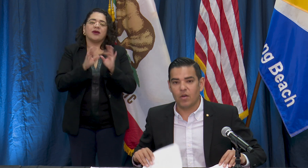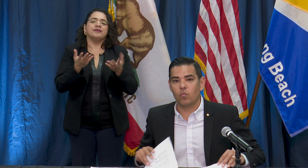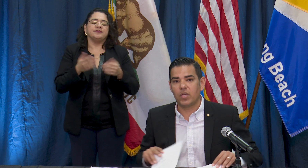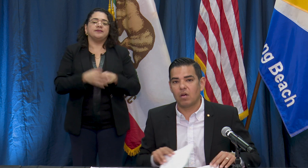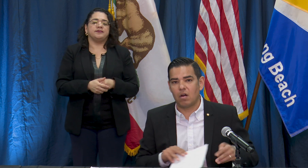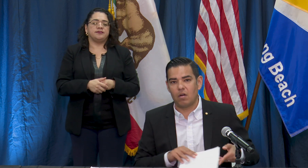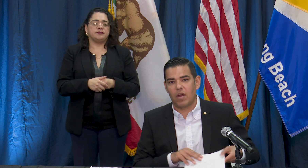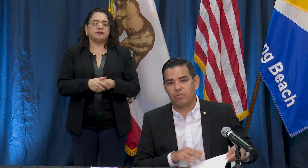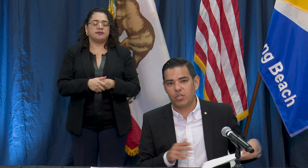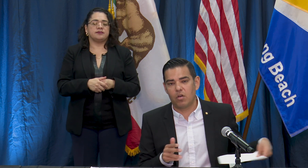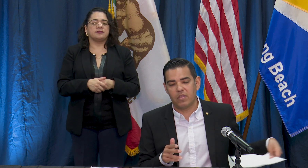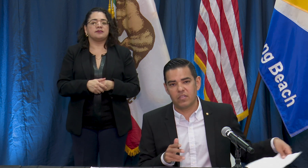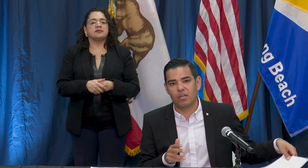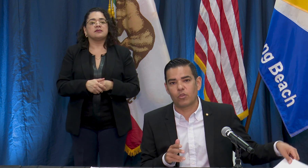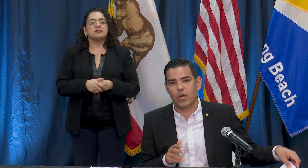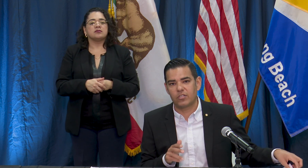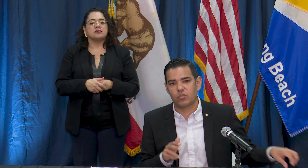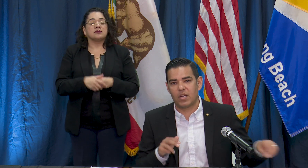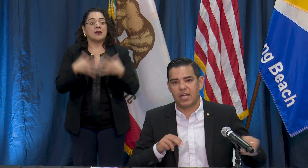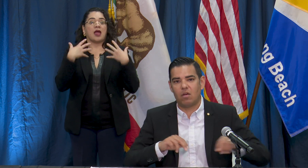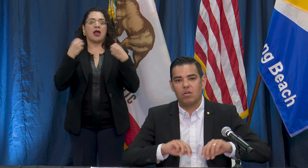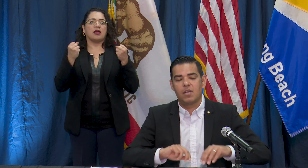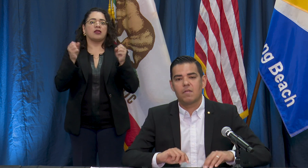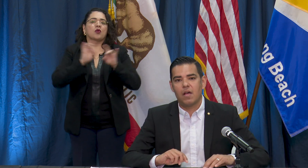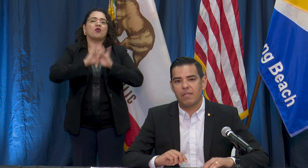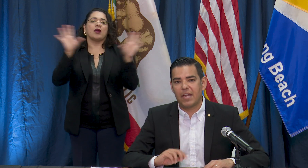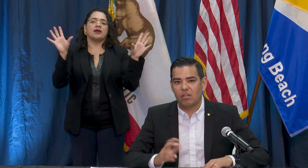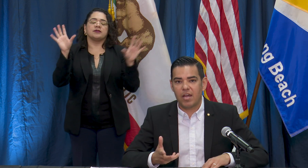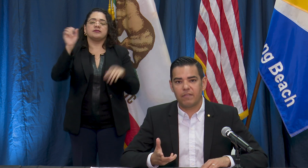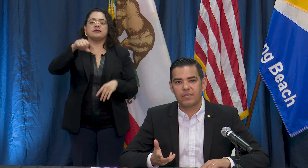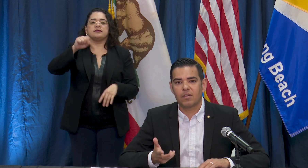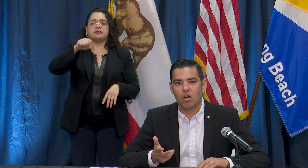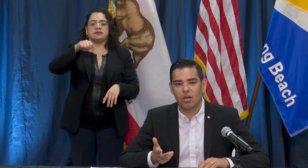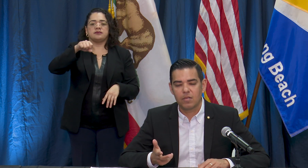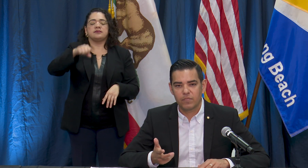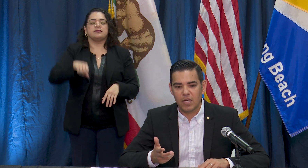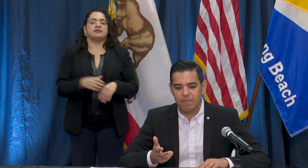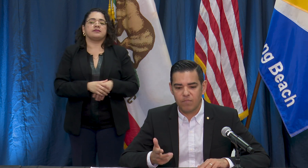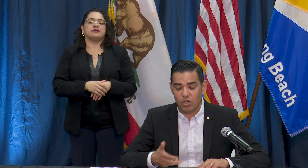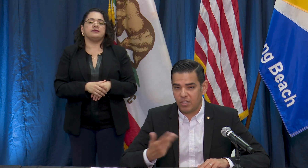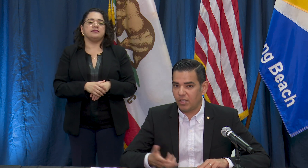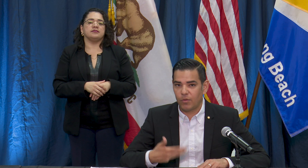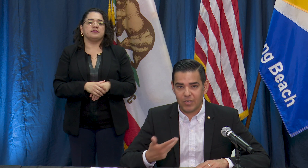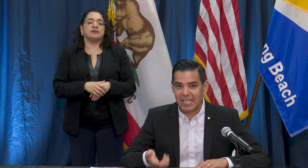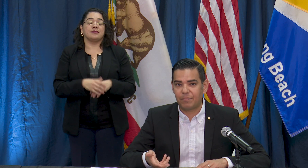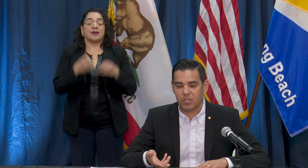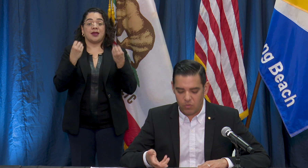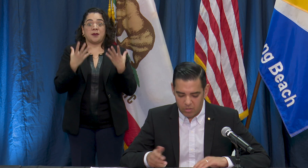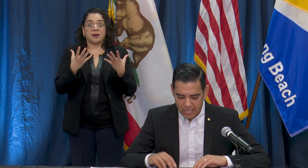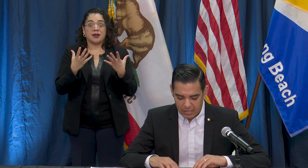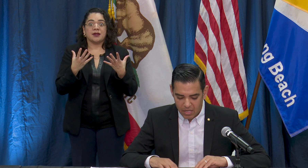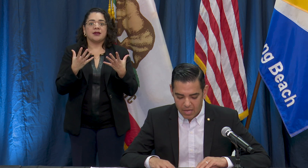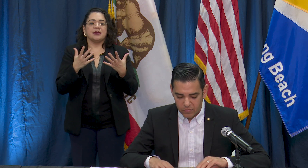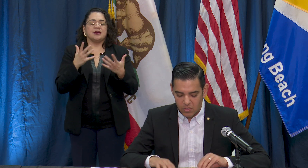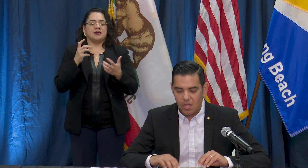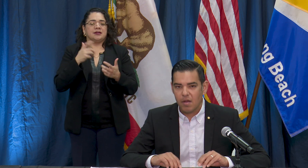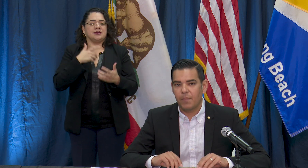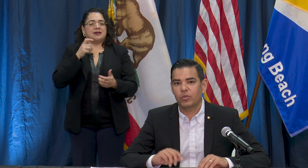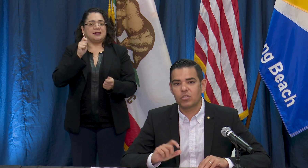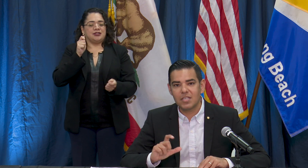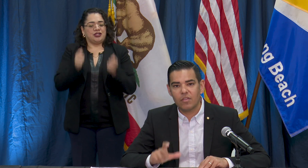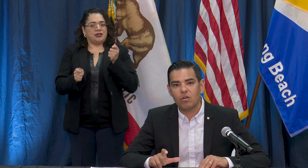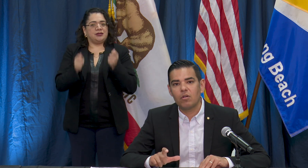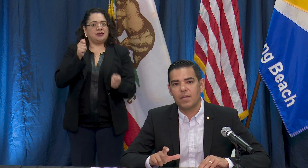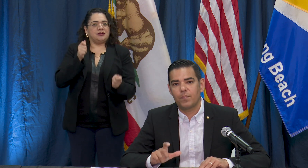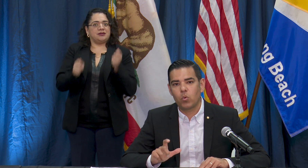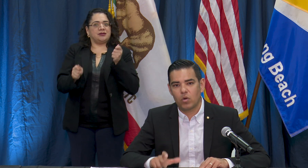that we are, as we know, in this health crisis right now, that a lot of us are dealing with and adapting to in our daily lives. But